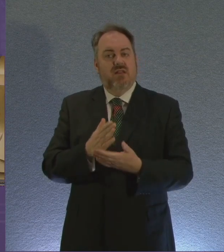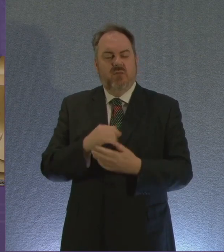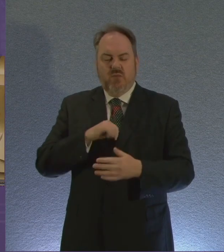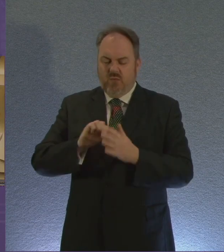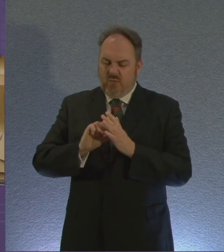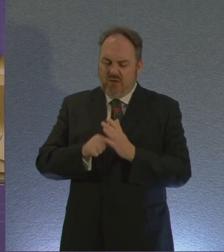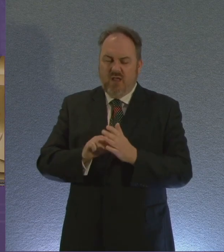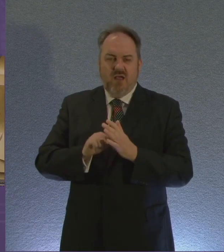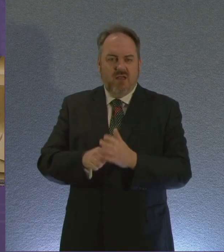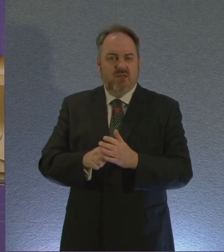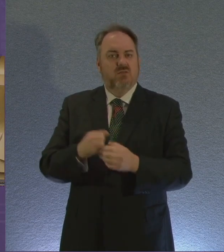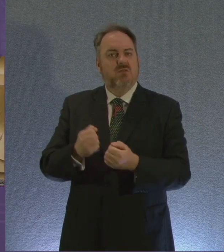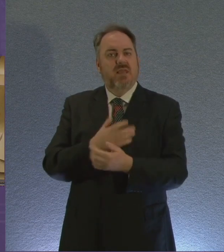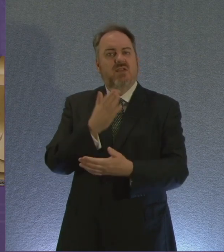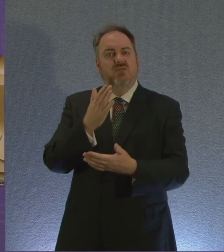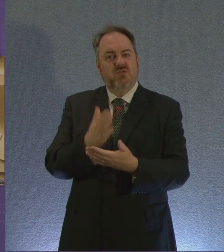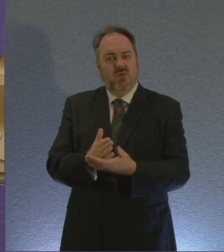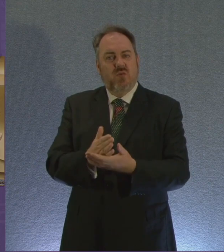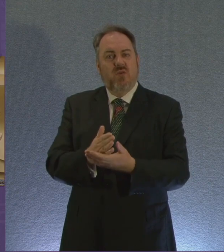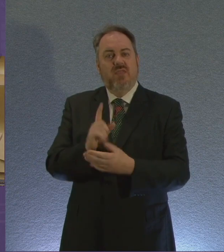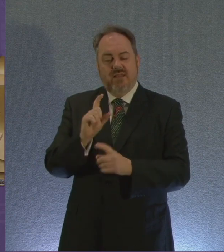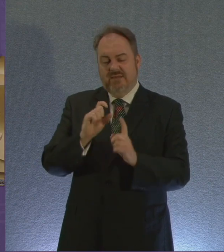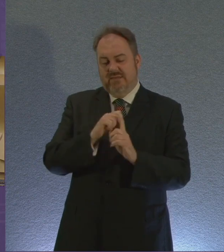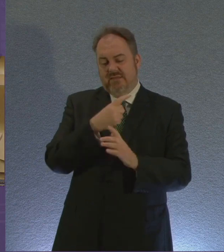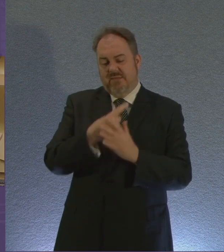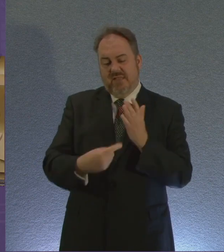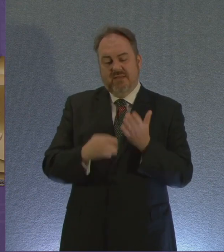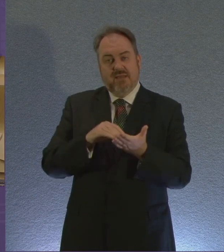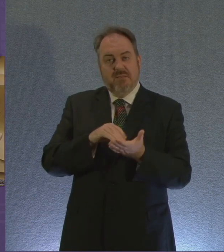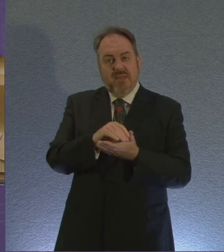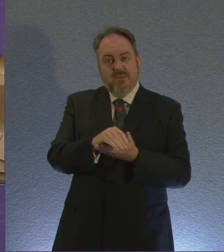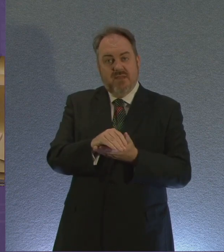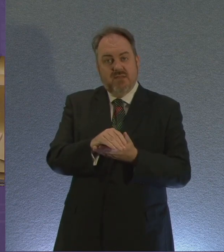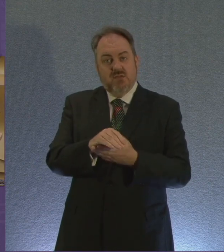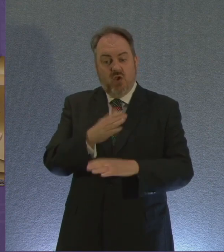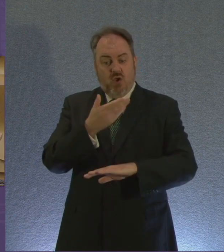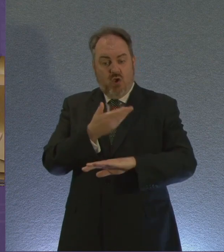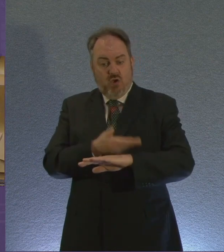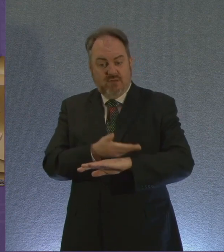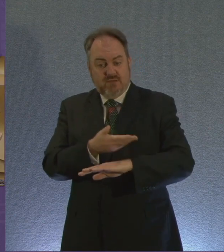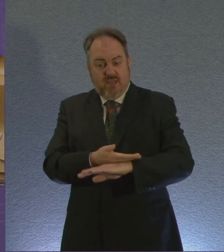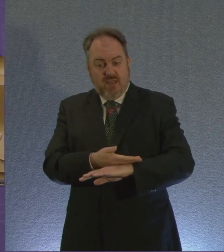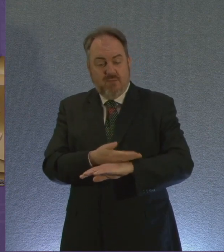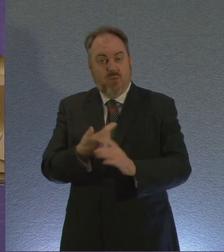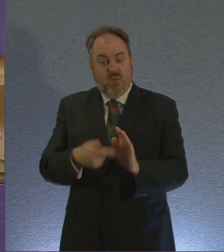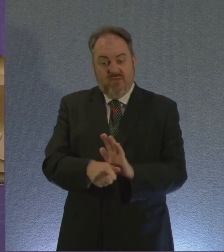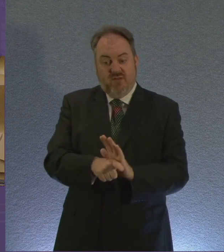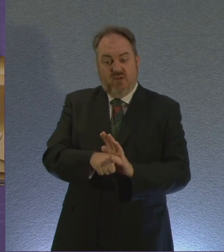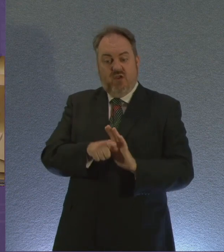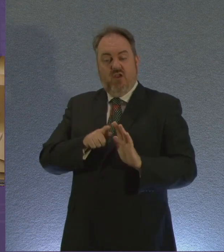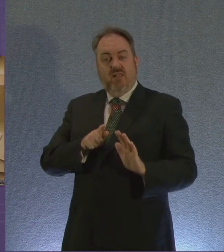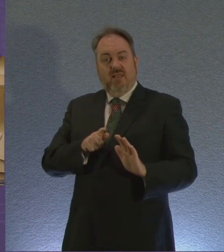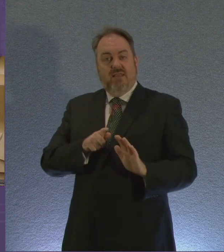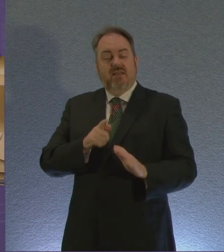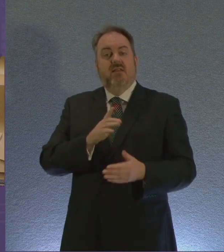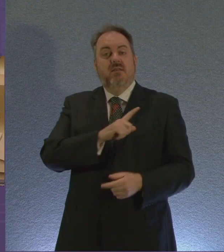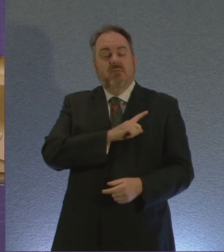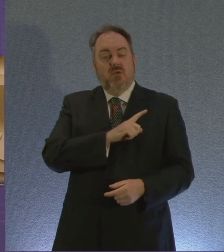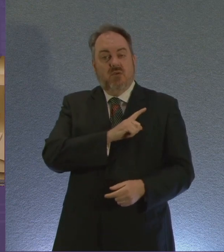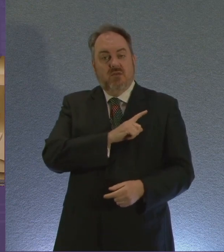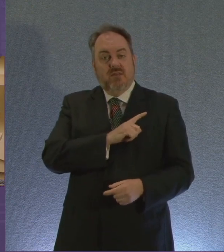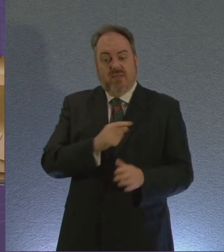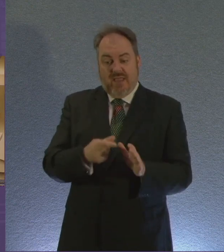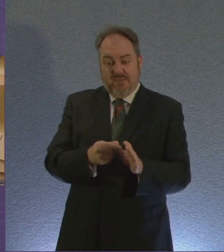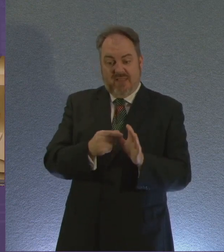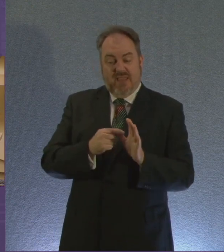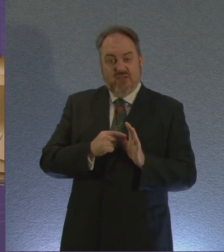effort. As with disability payments, we had been on time, if not indeed ahead of schedule. Applications would have opened in the